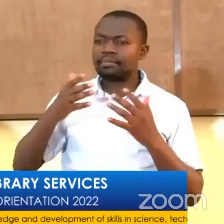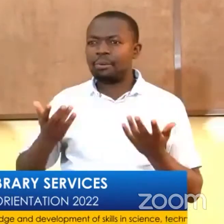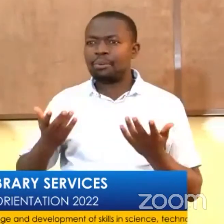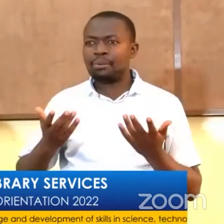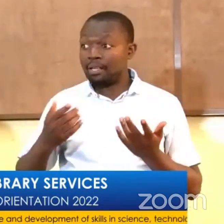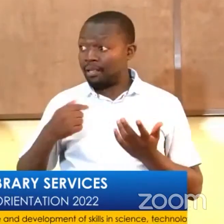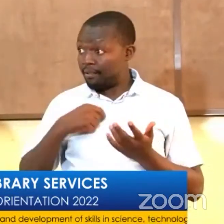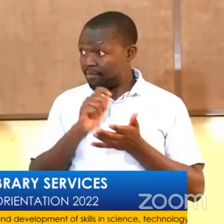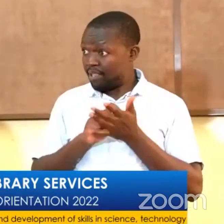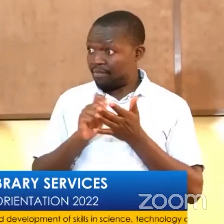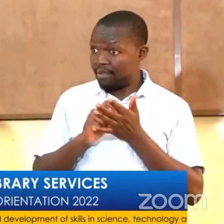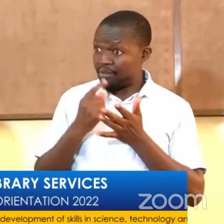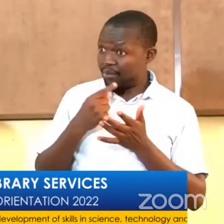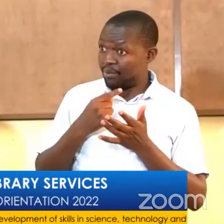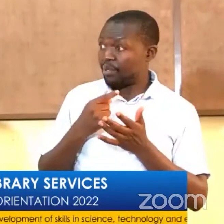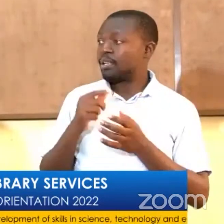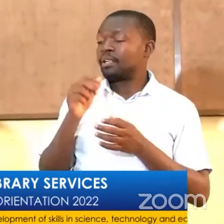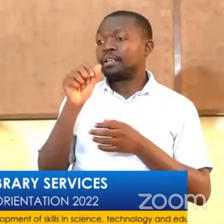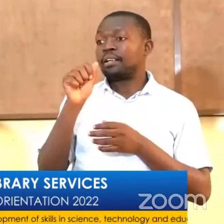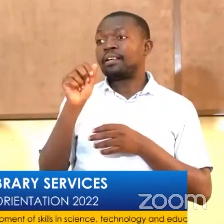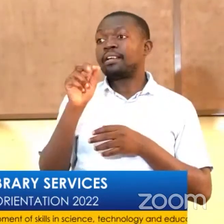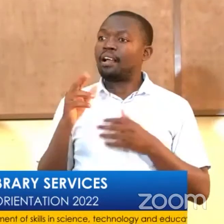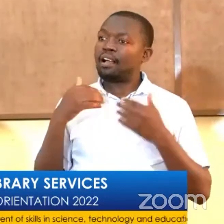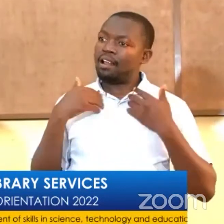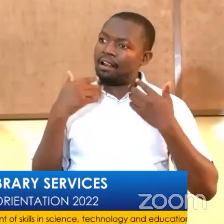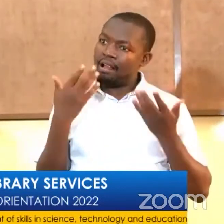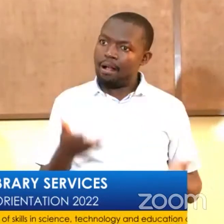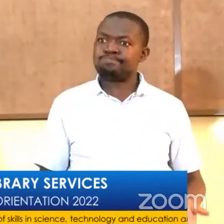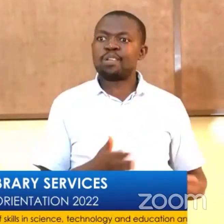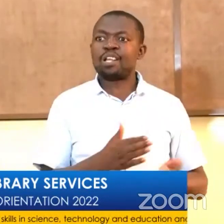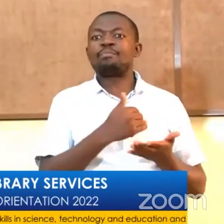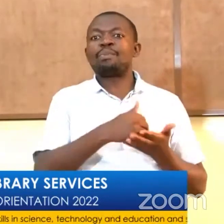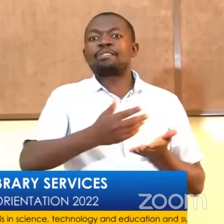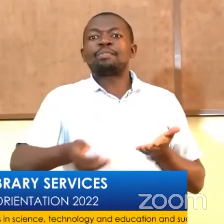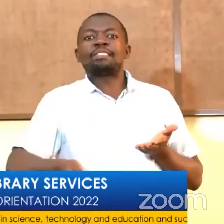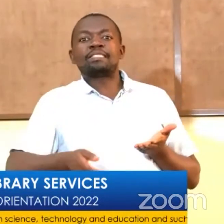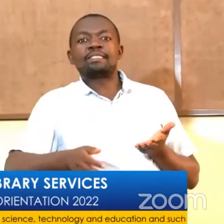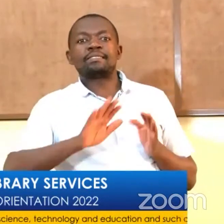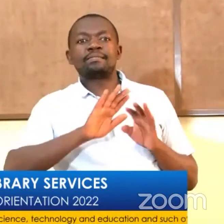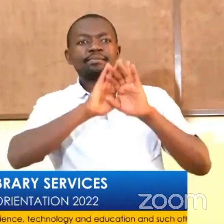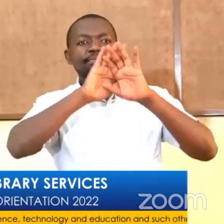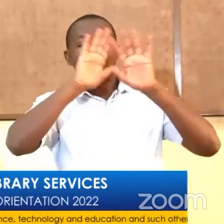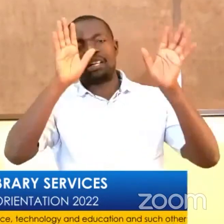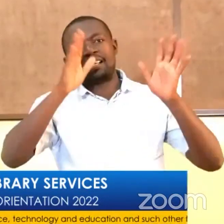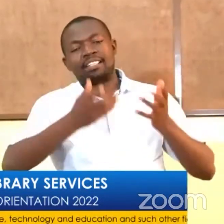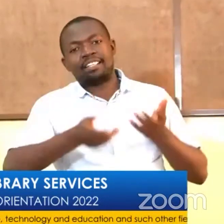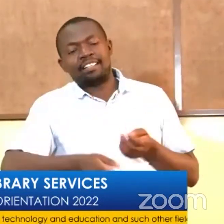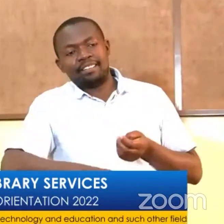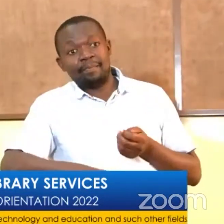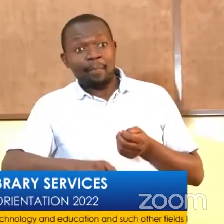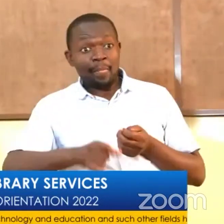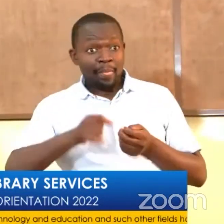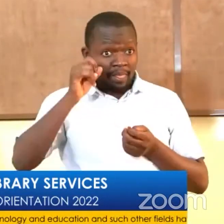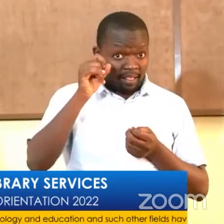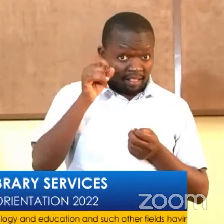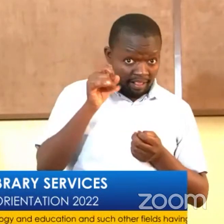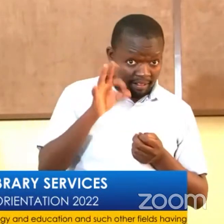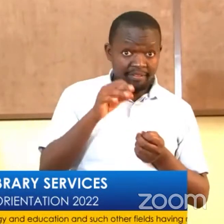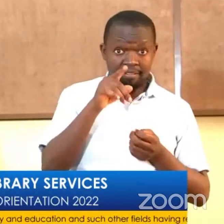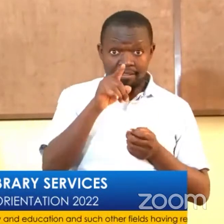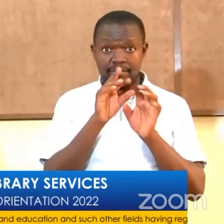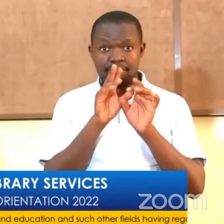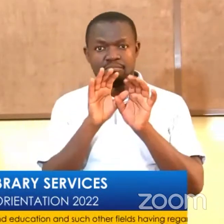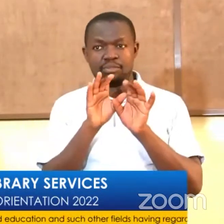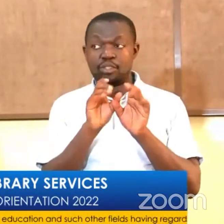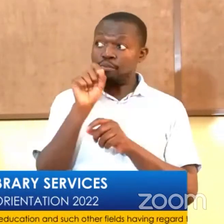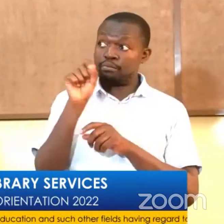Academic Registrar's Department was right here and was very clear. If you're writing to the Academic Registrar,